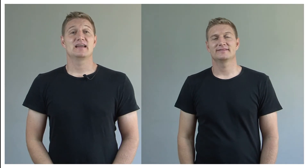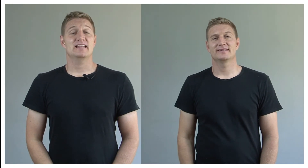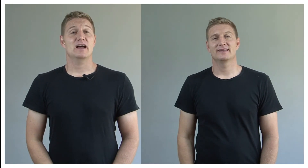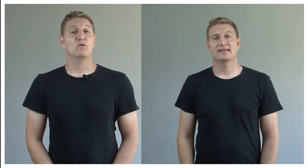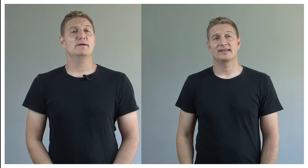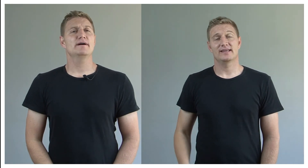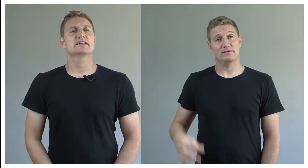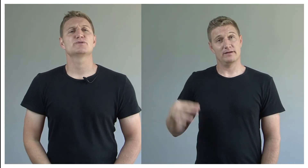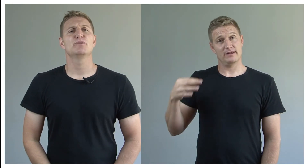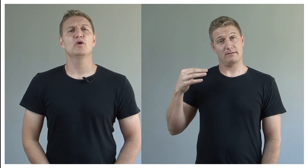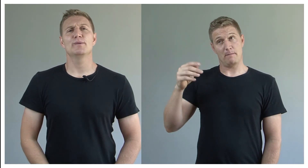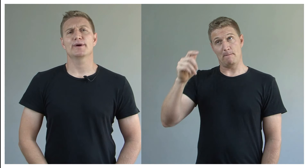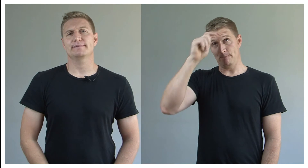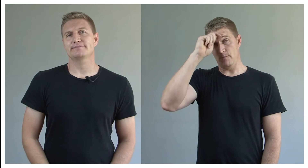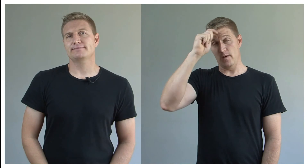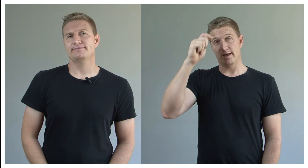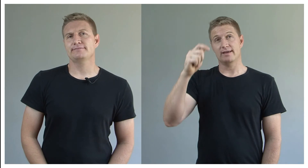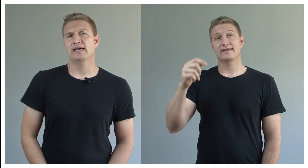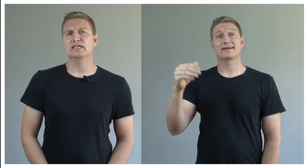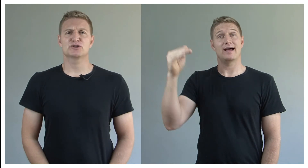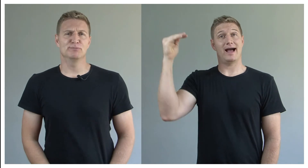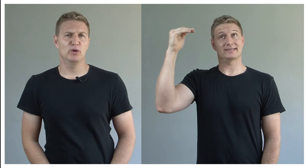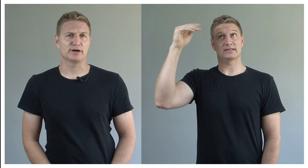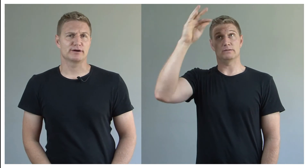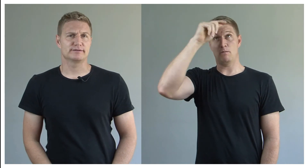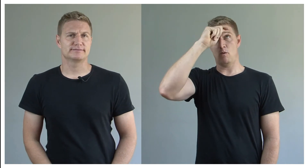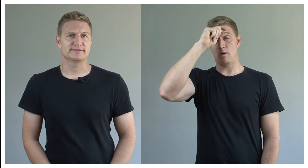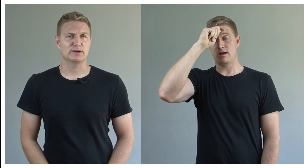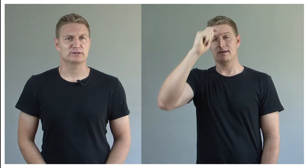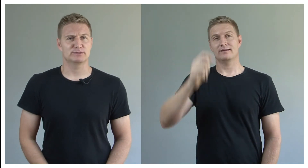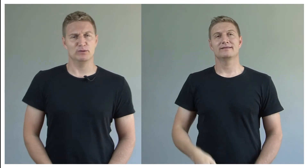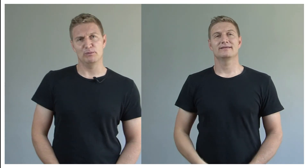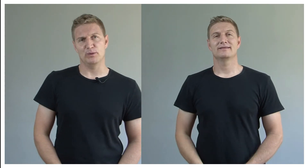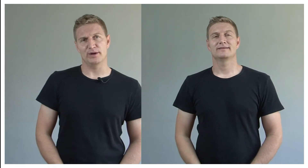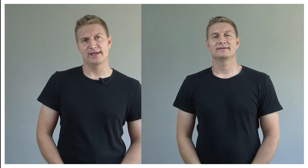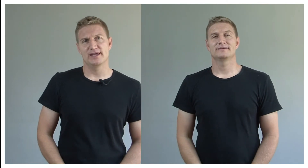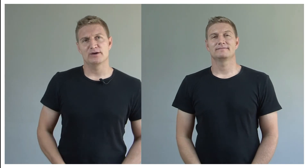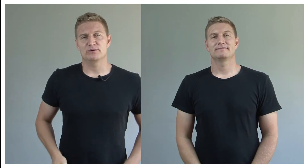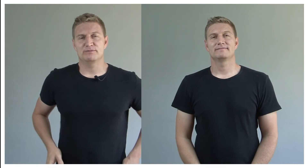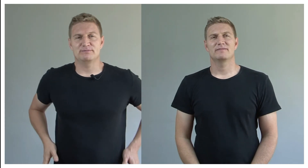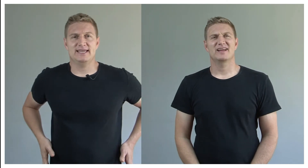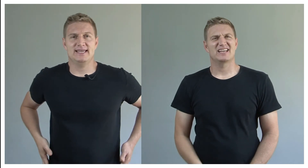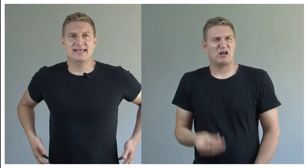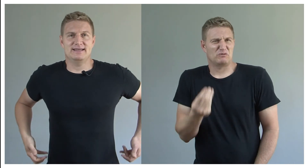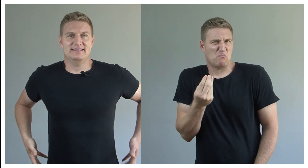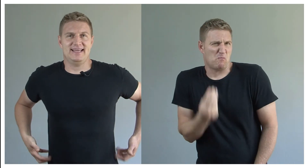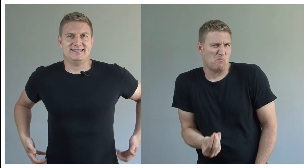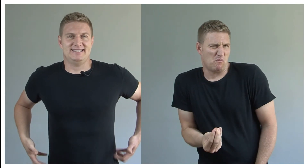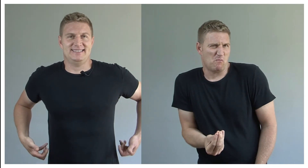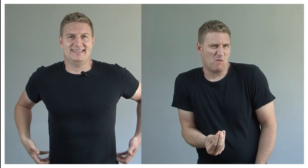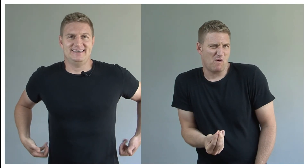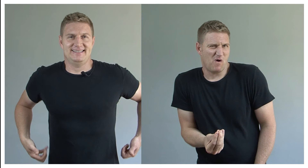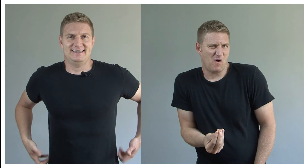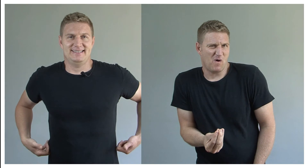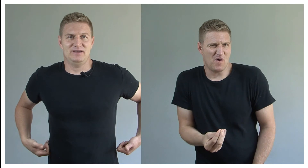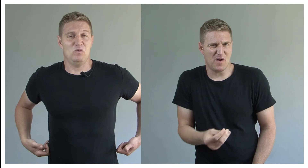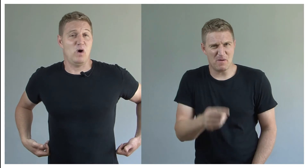Now what about a small boy and a small girl? Now a small boy would be this.